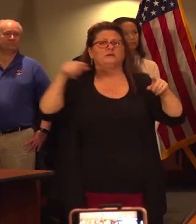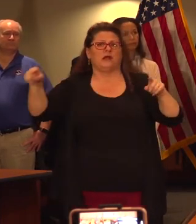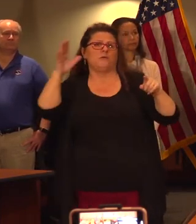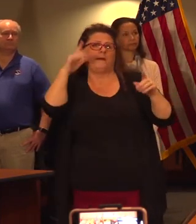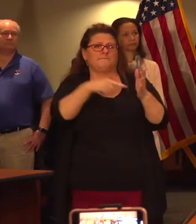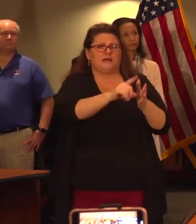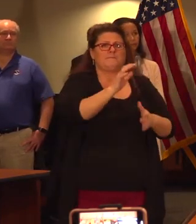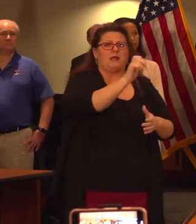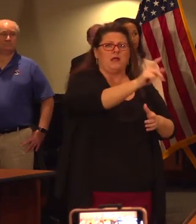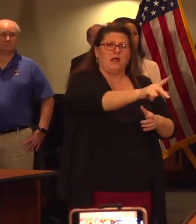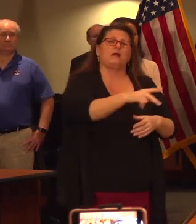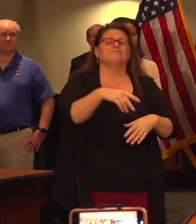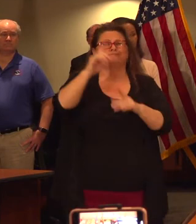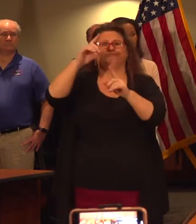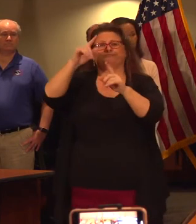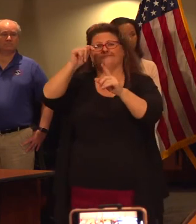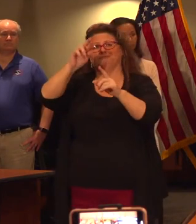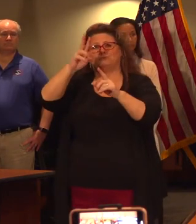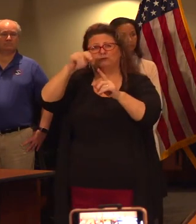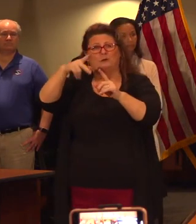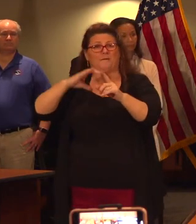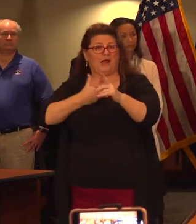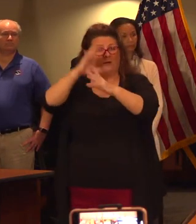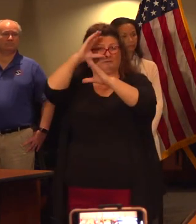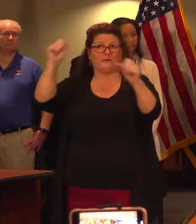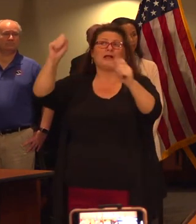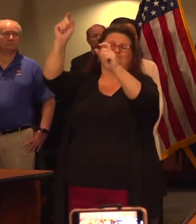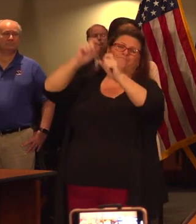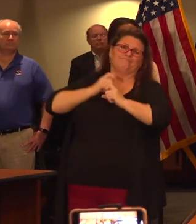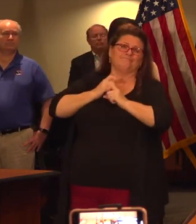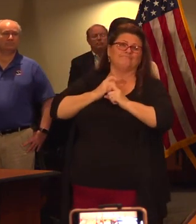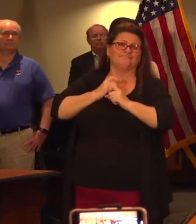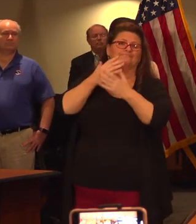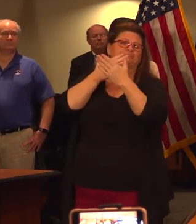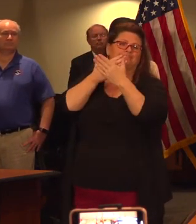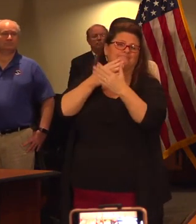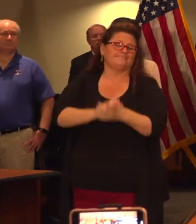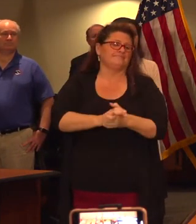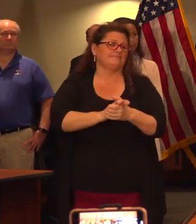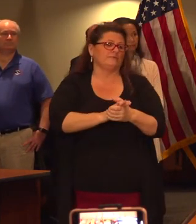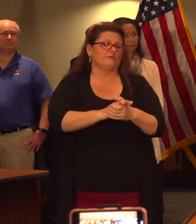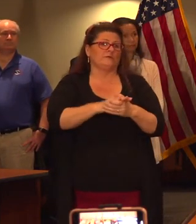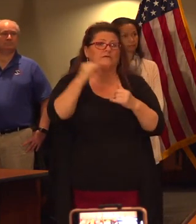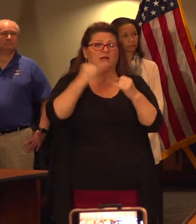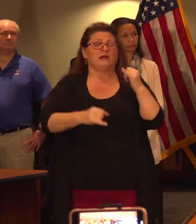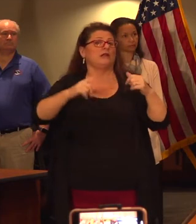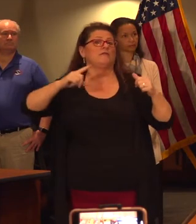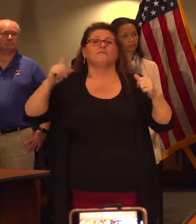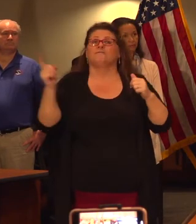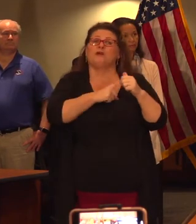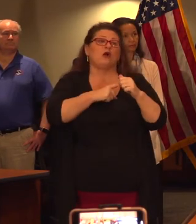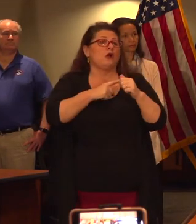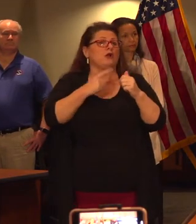be done. And we thank President Trump and his administration for that. And finally, one of our first steps in